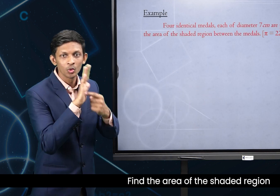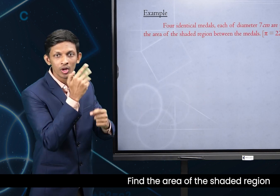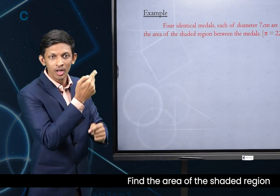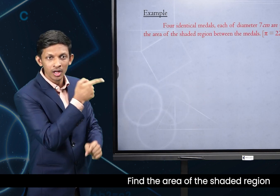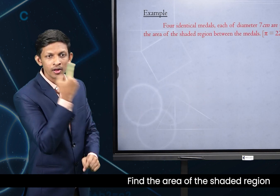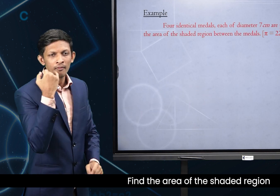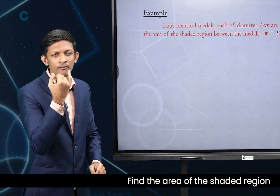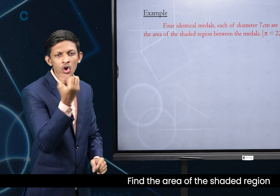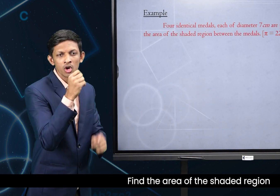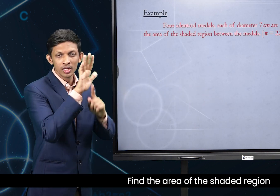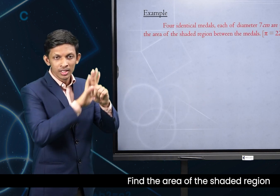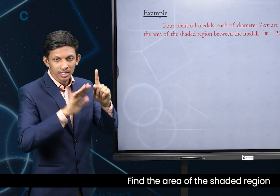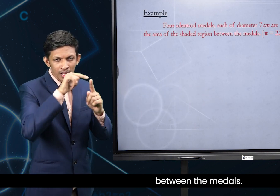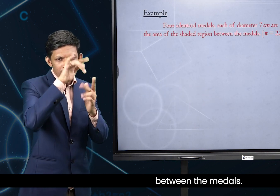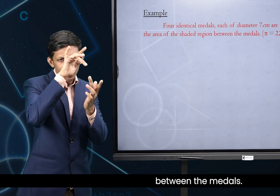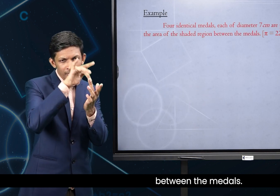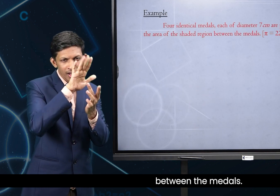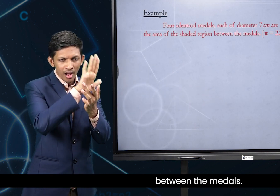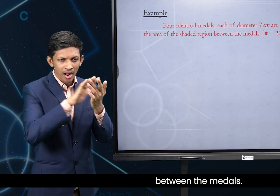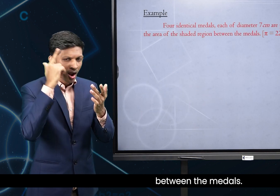Find the area of the shaded region between the medals.